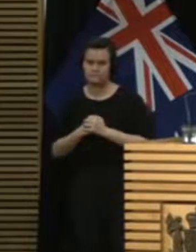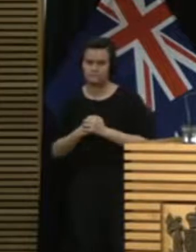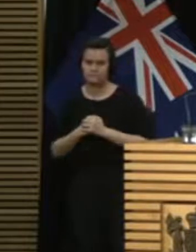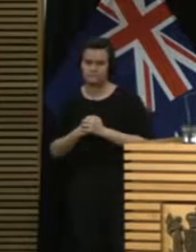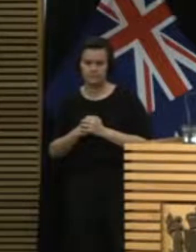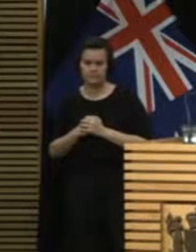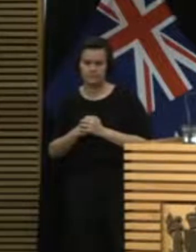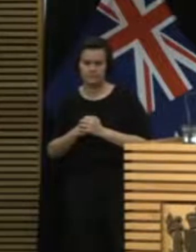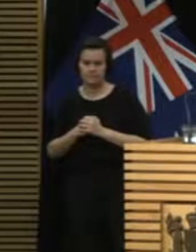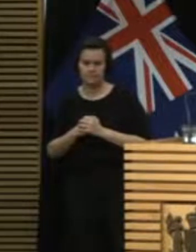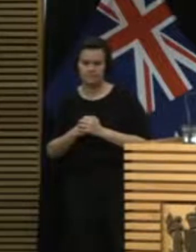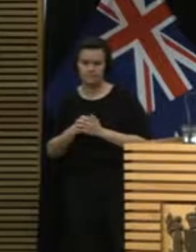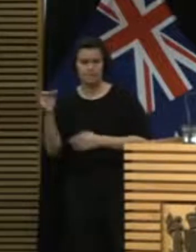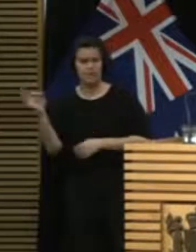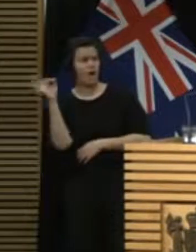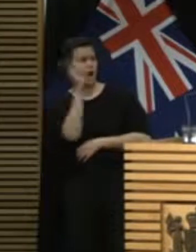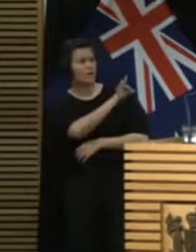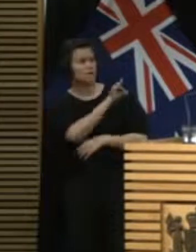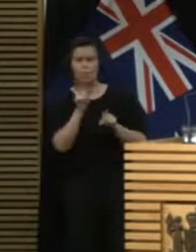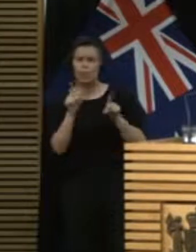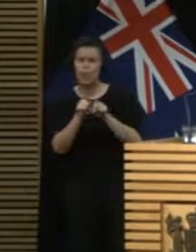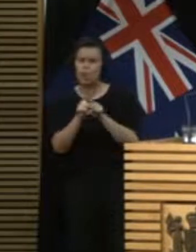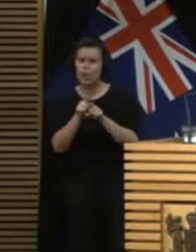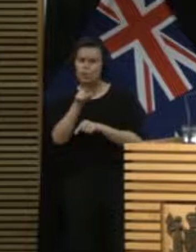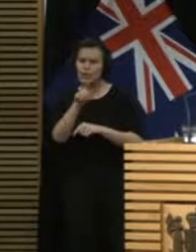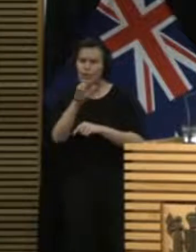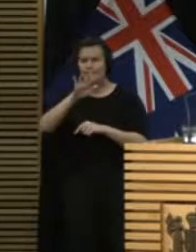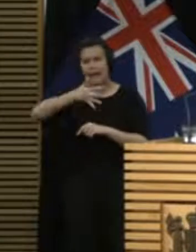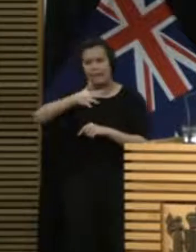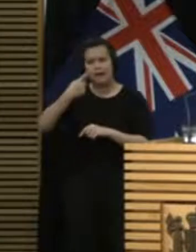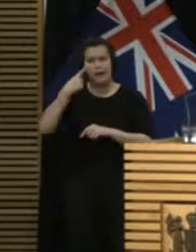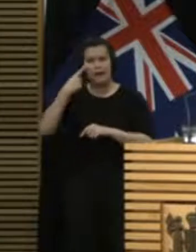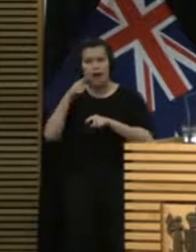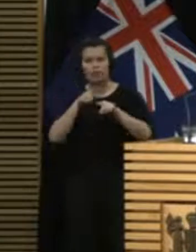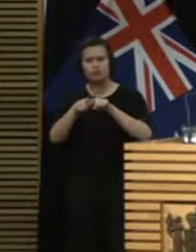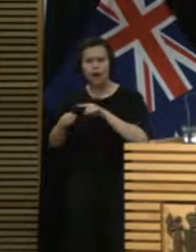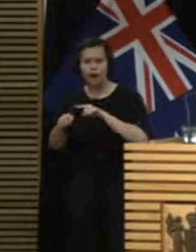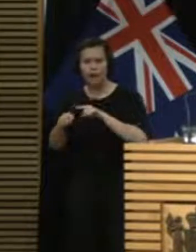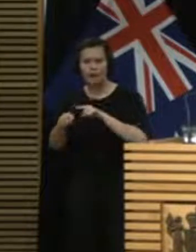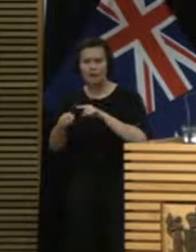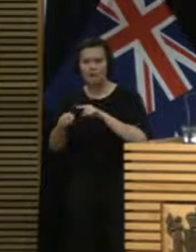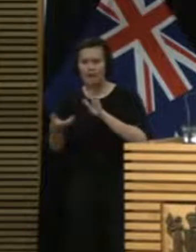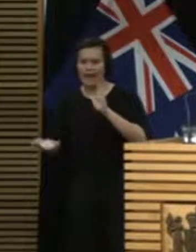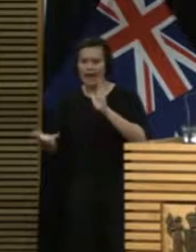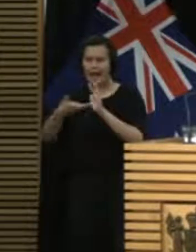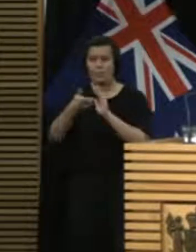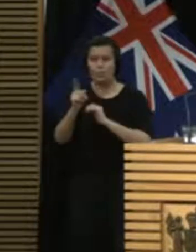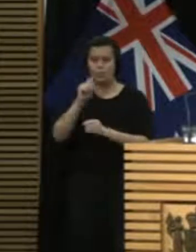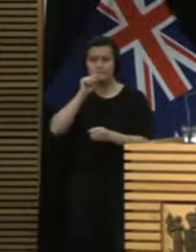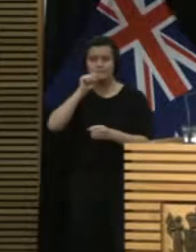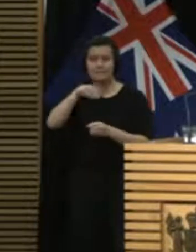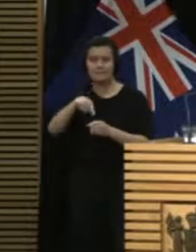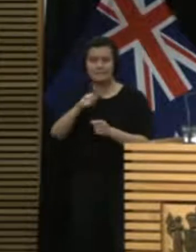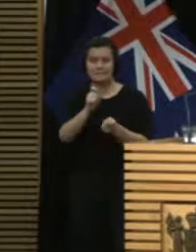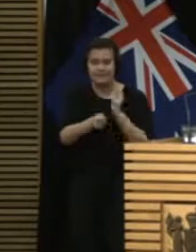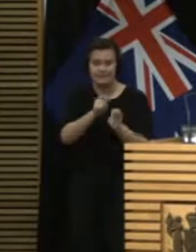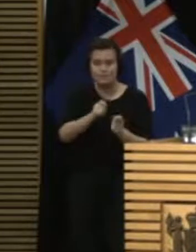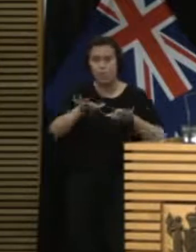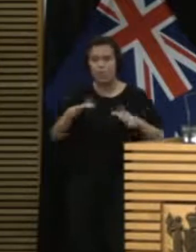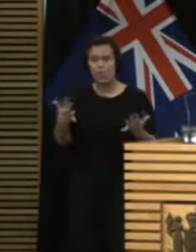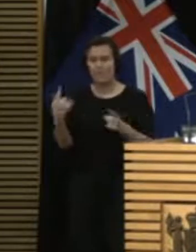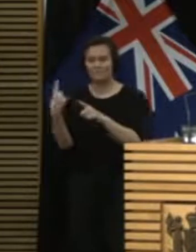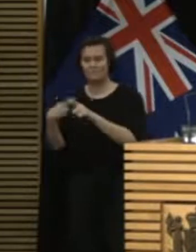other alternative testing, saliva and rapid antigen testing? Saliva is trying to be used more broadly. Where are we with rapid antigen